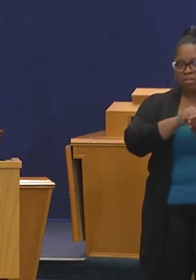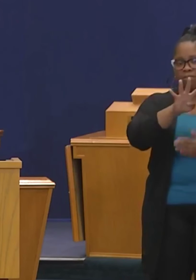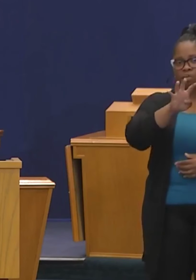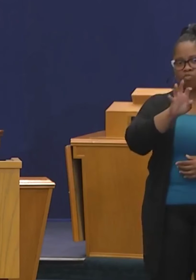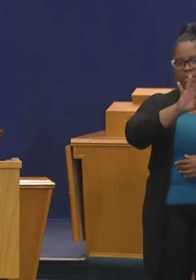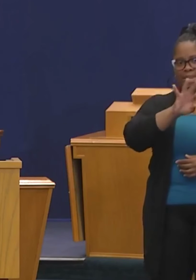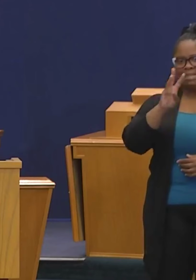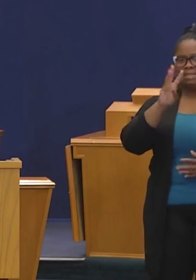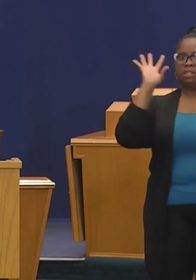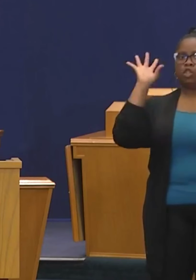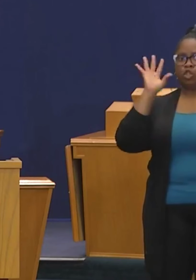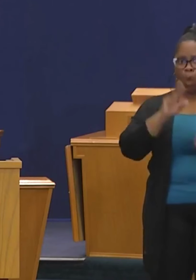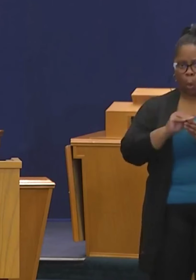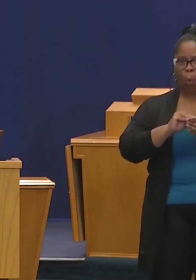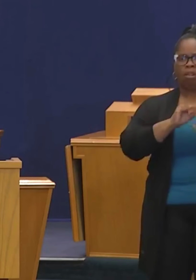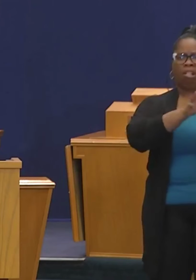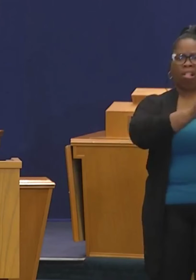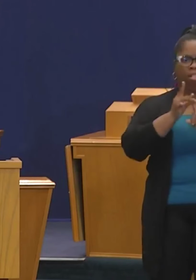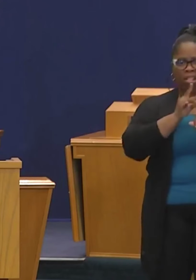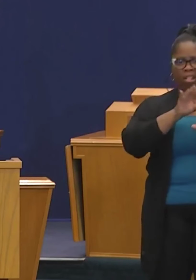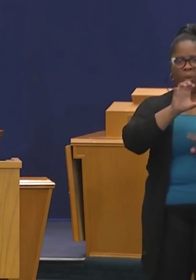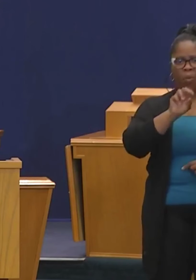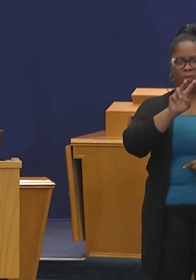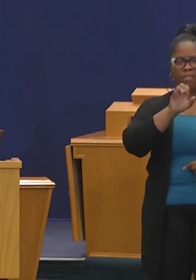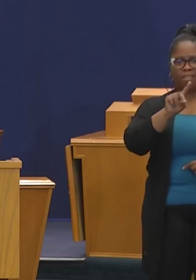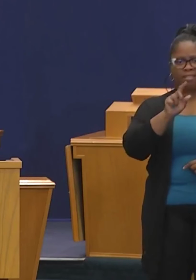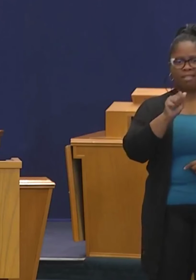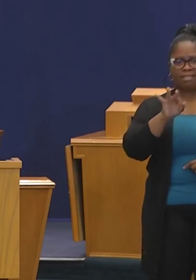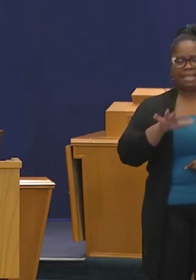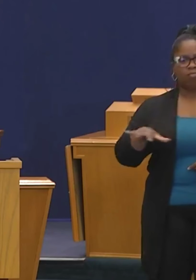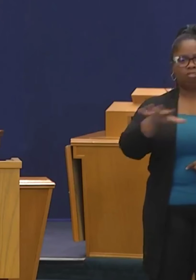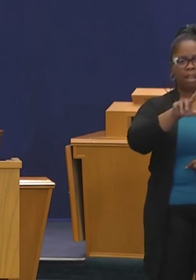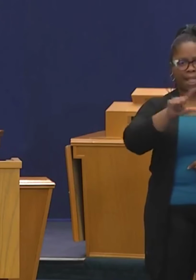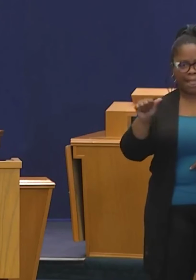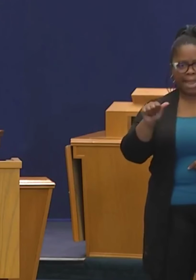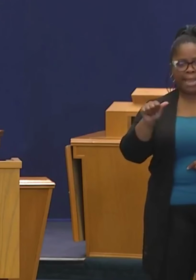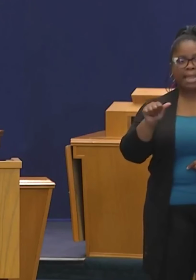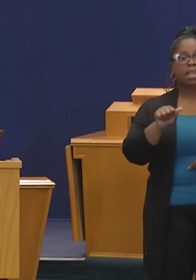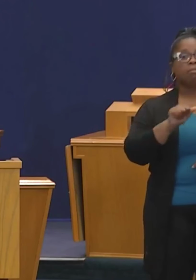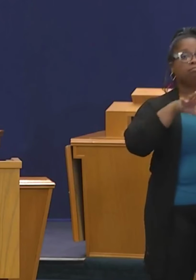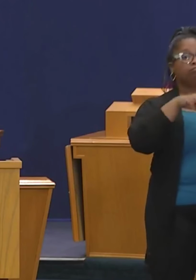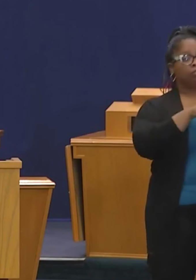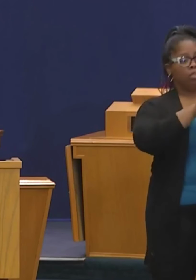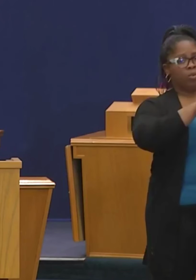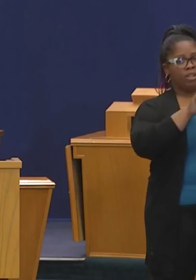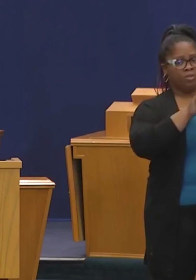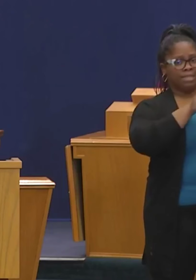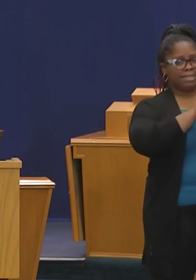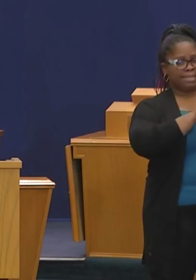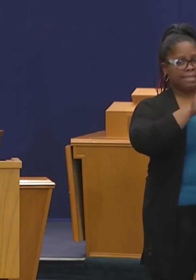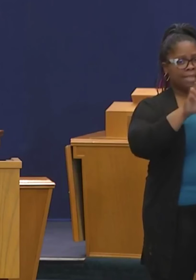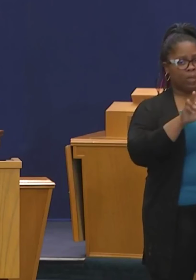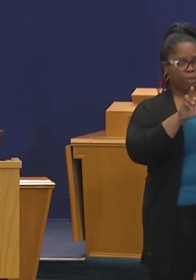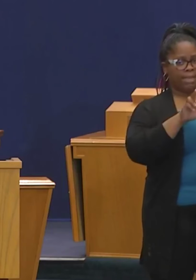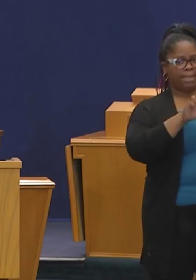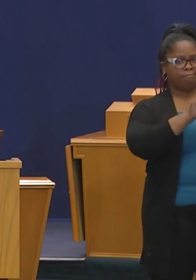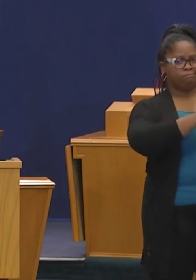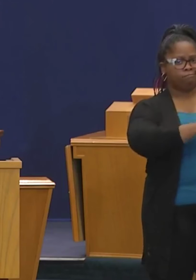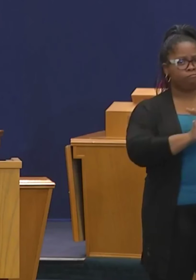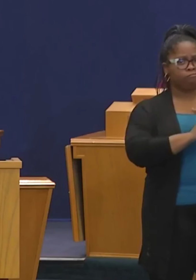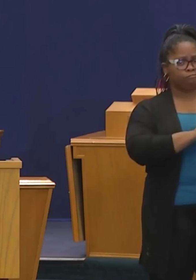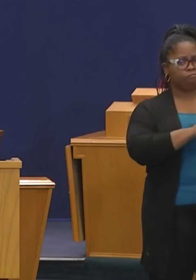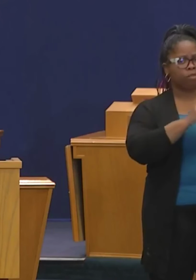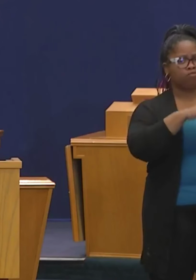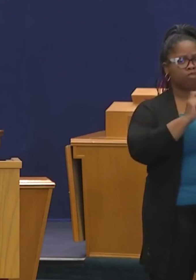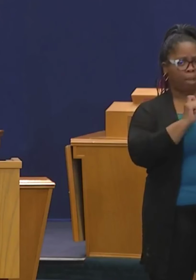10,496 total cases across LA County. These cases include 363 cases that were